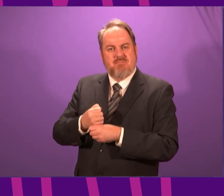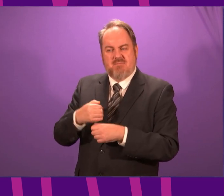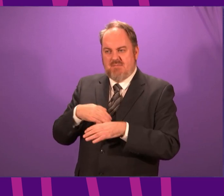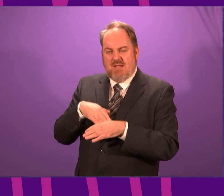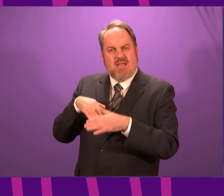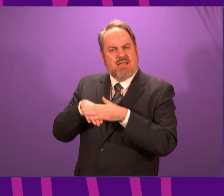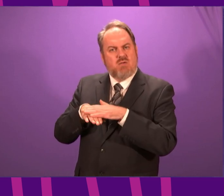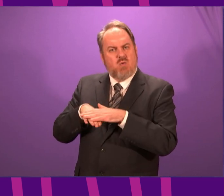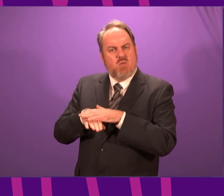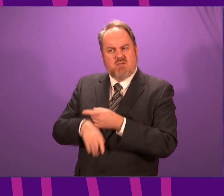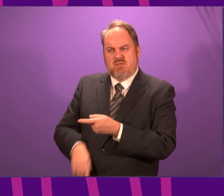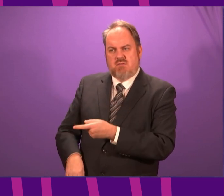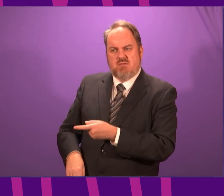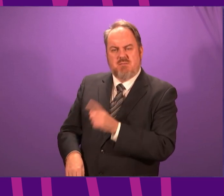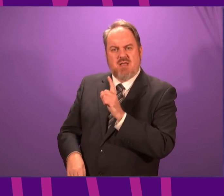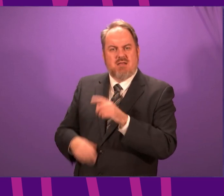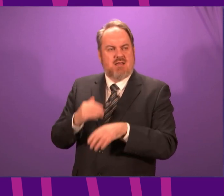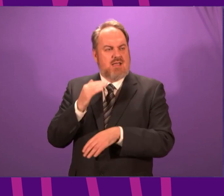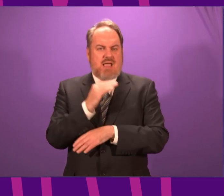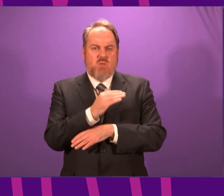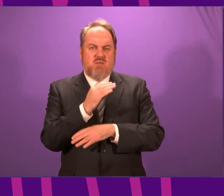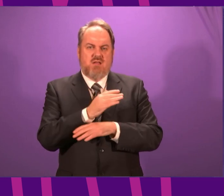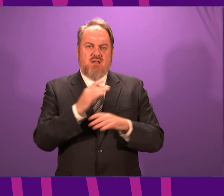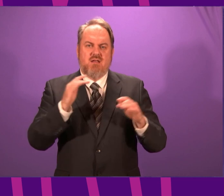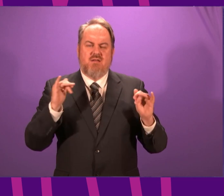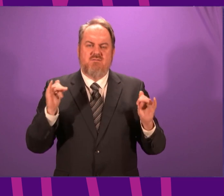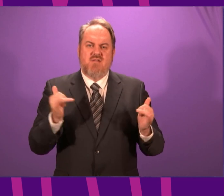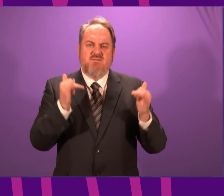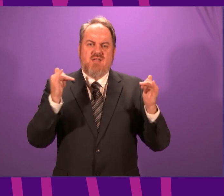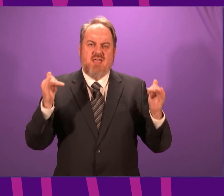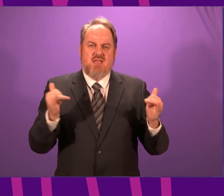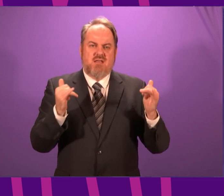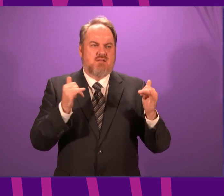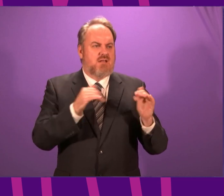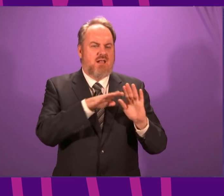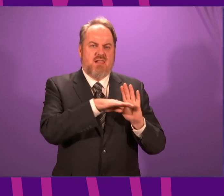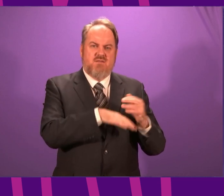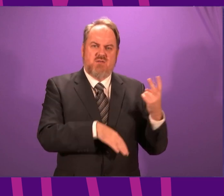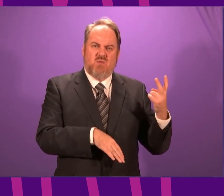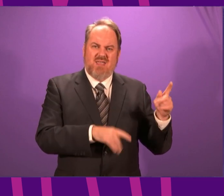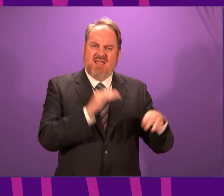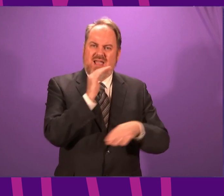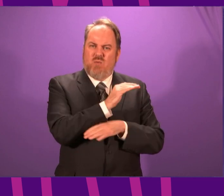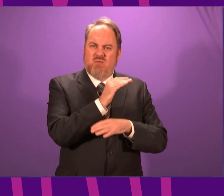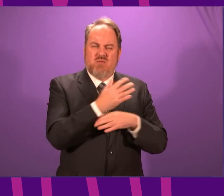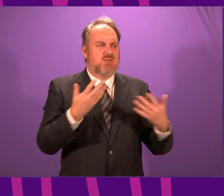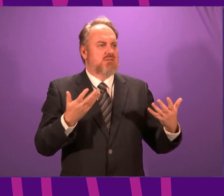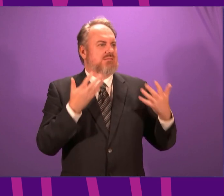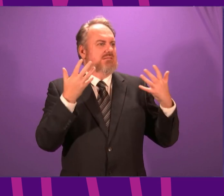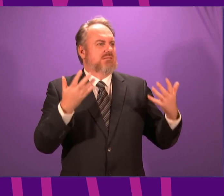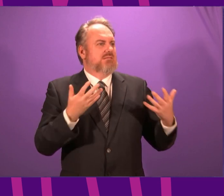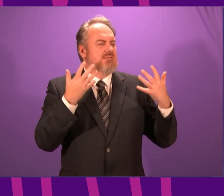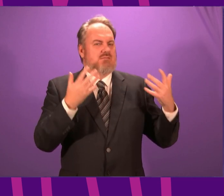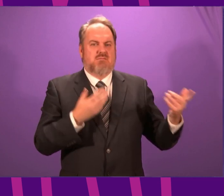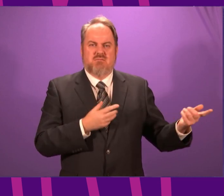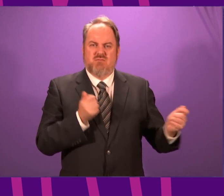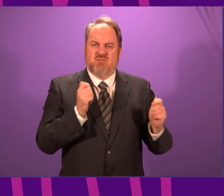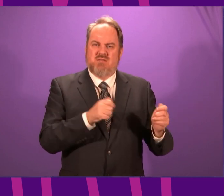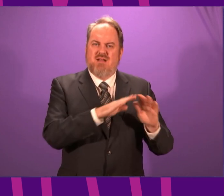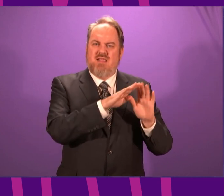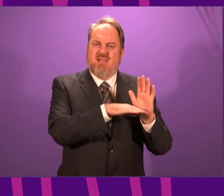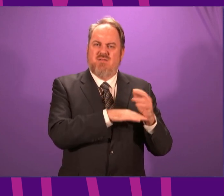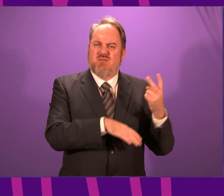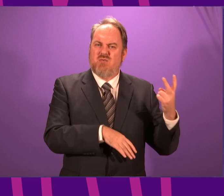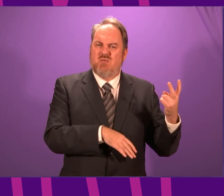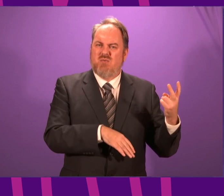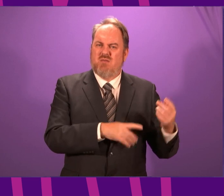way. Why are outdoors fun fairs in Level 2? They're outdoors and should be treated as outdoors. I